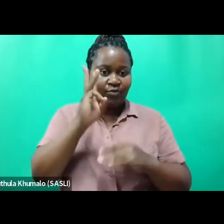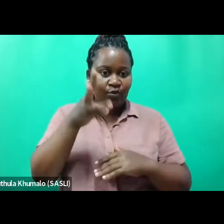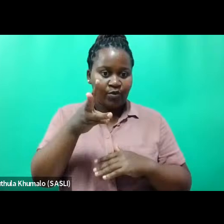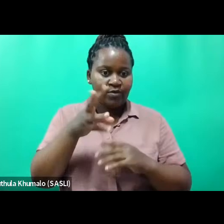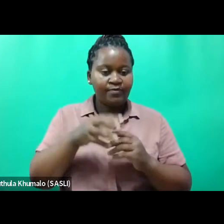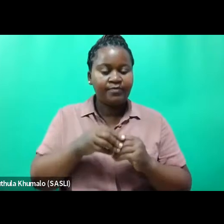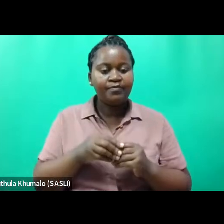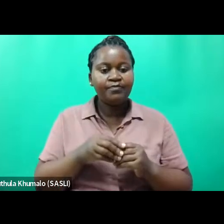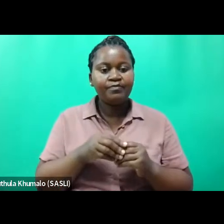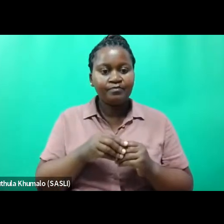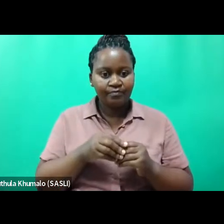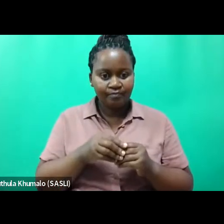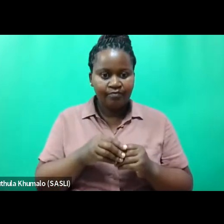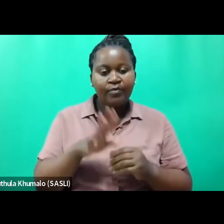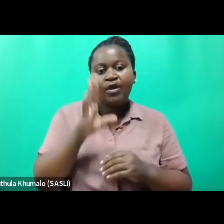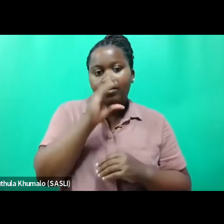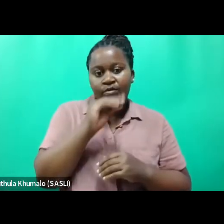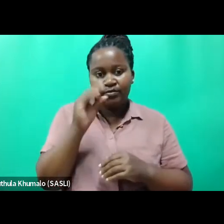unmuted to speak.